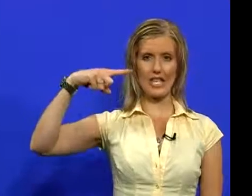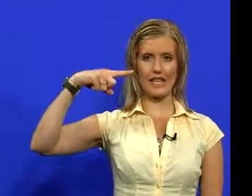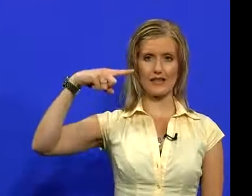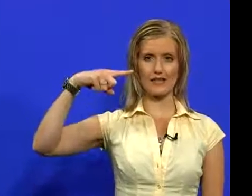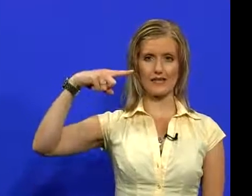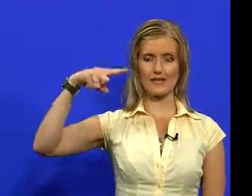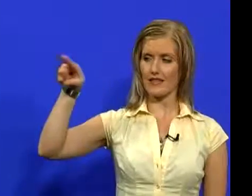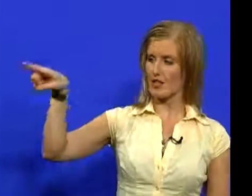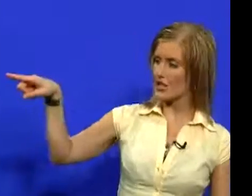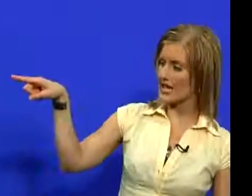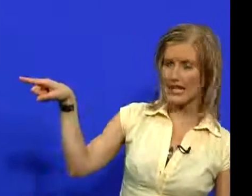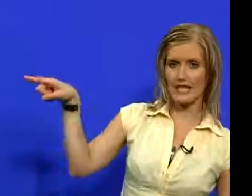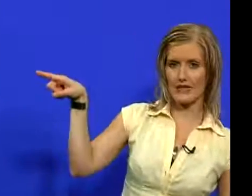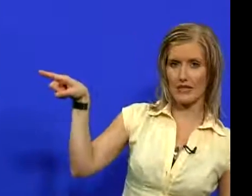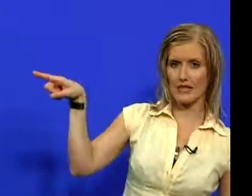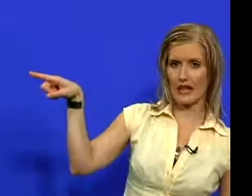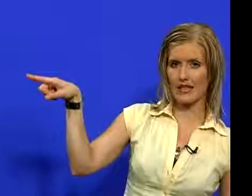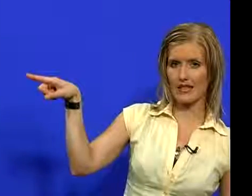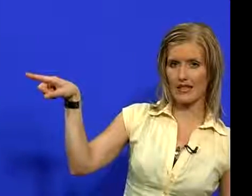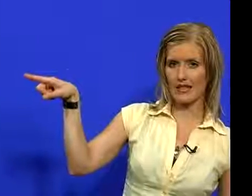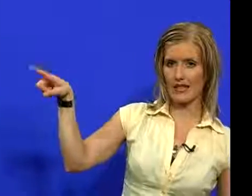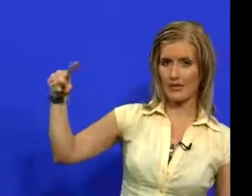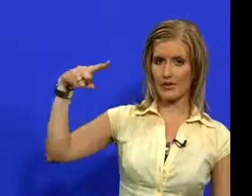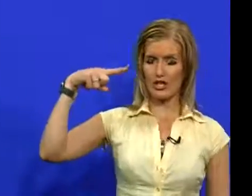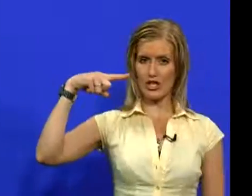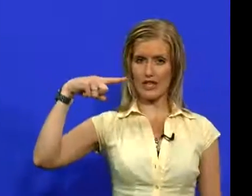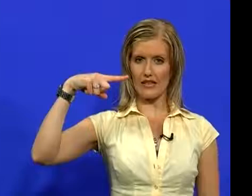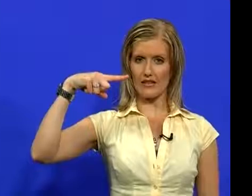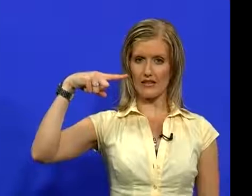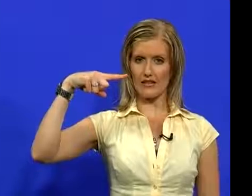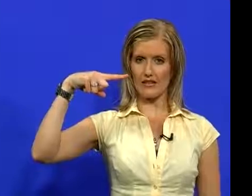G. Looks like this from this side. G.